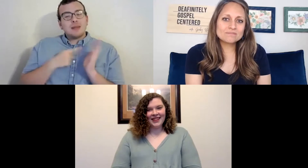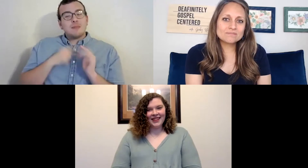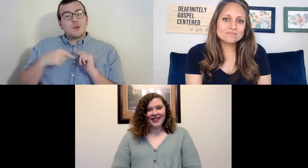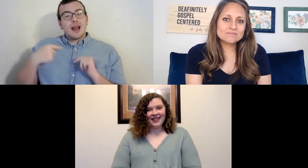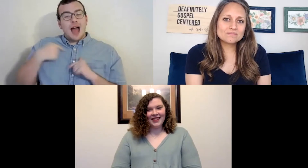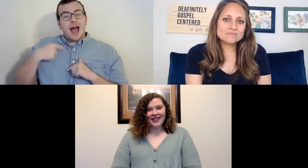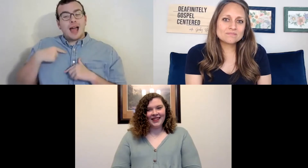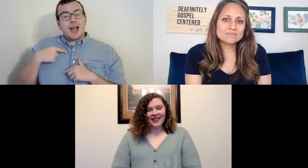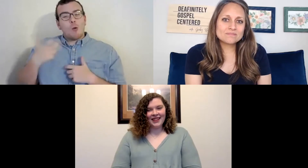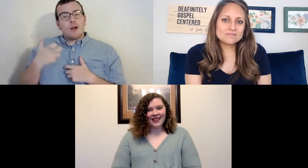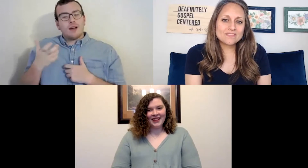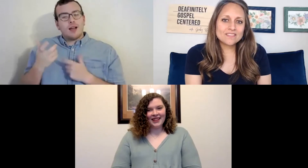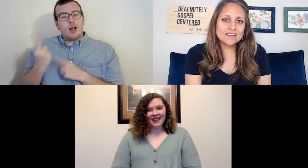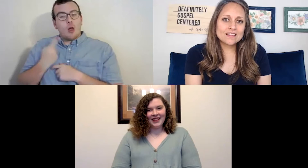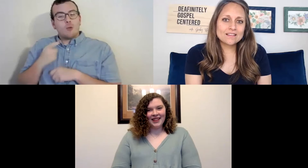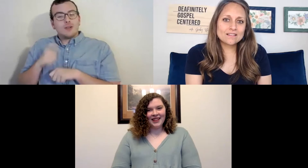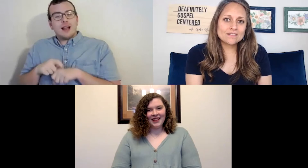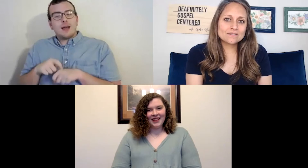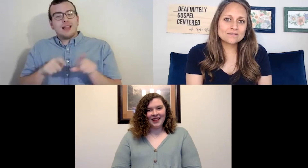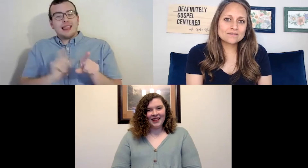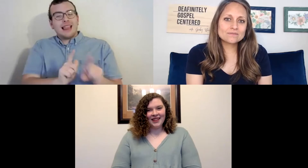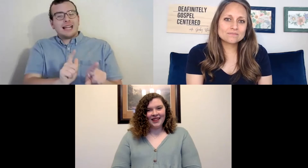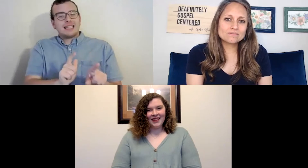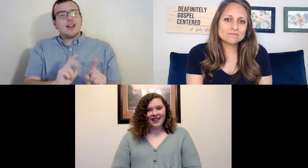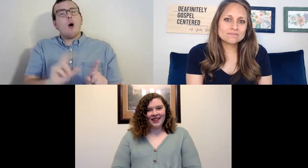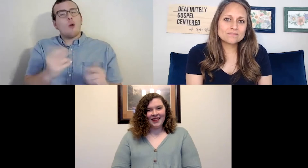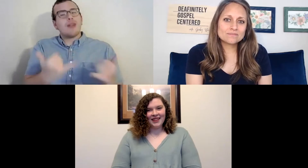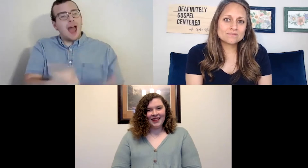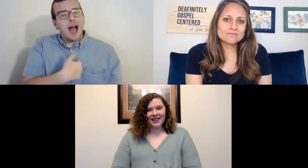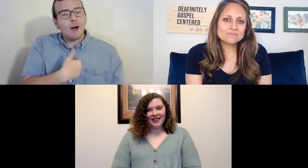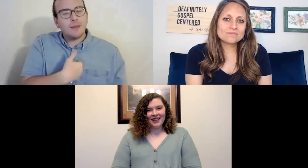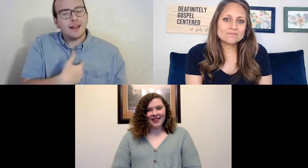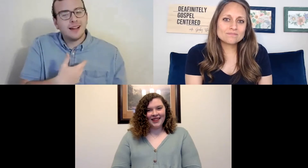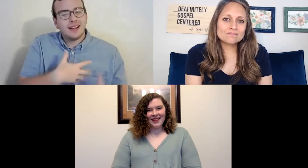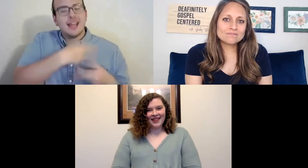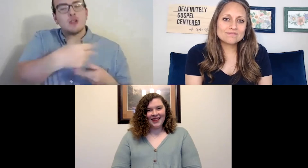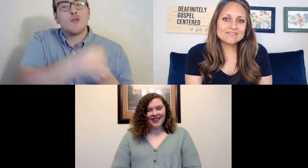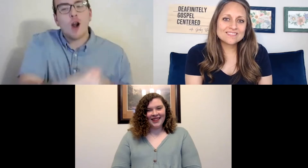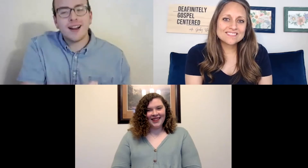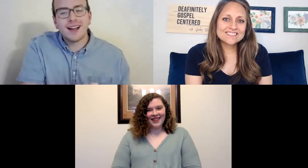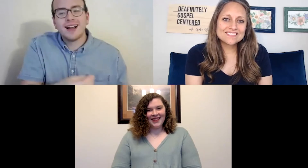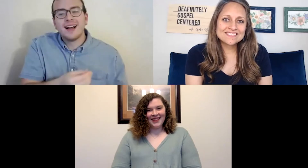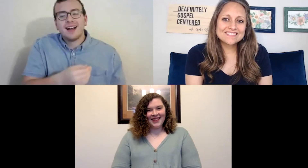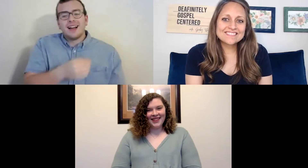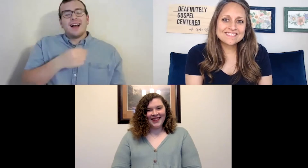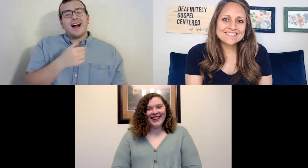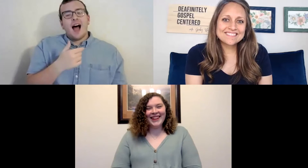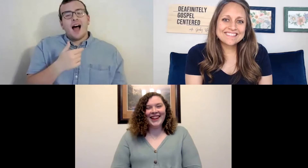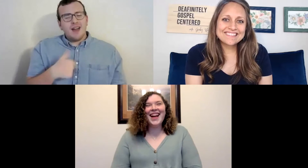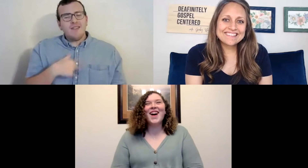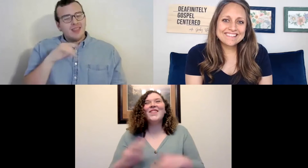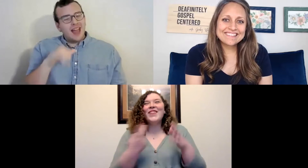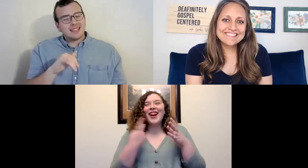time, and sometimes Lexi wants alone time and everything. So it just depends on the mood, because she's a little bit more